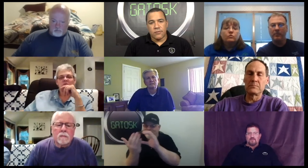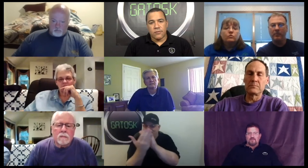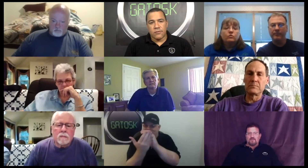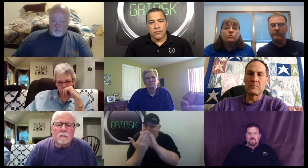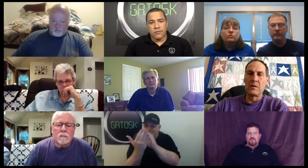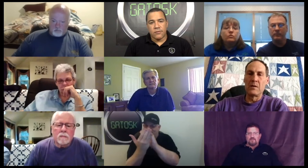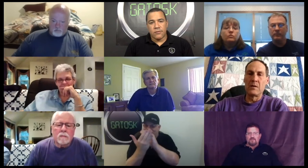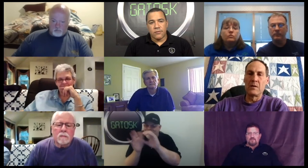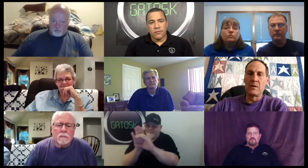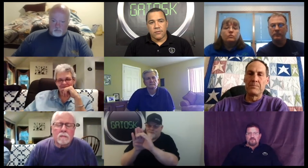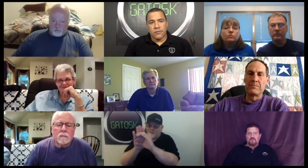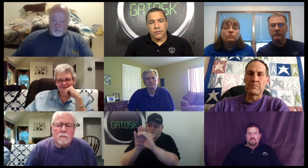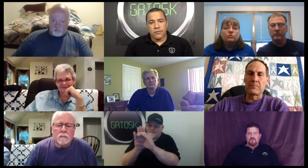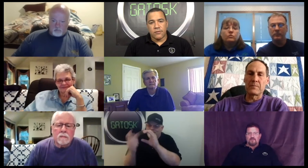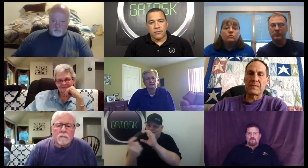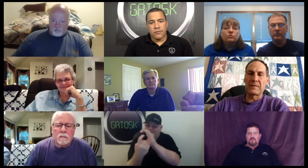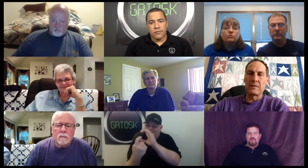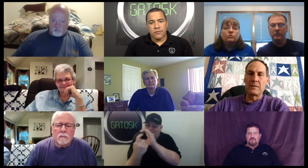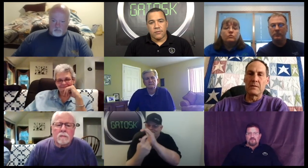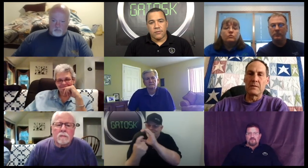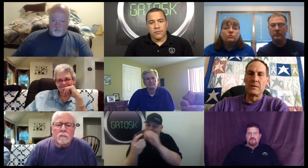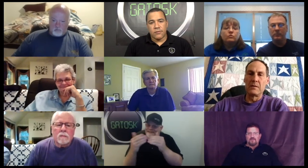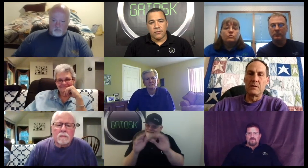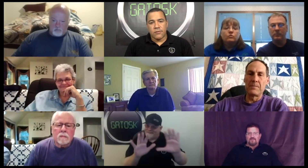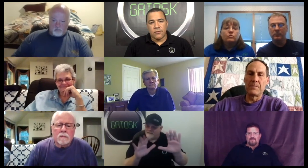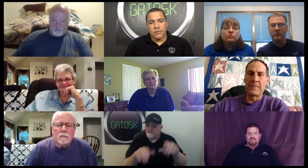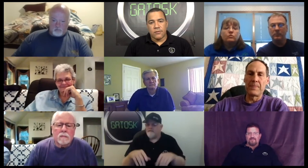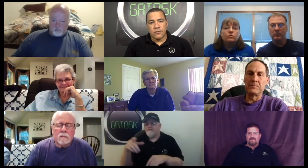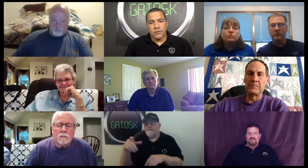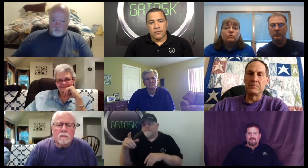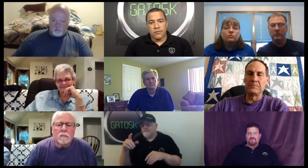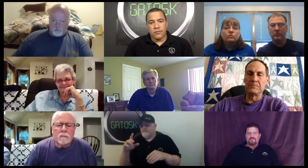That way they can drag and drop right into the ring and make it easier.